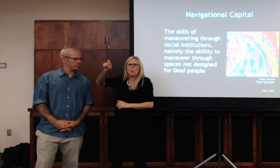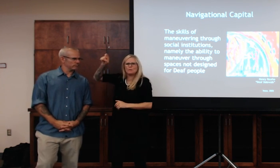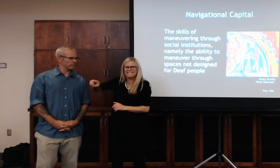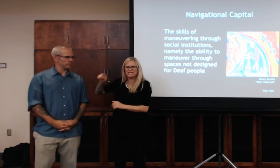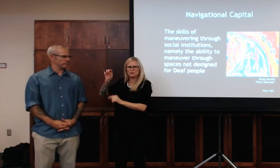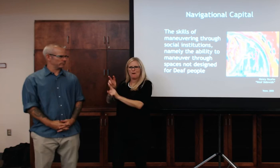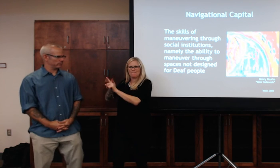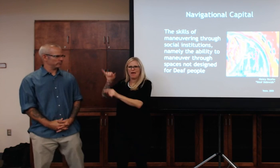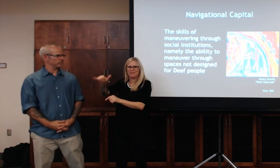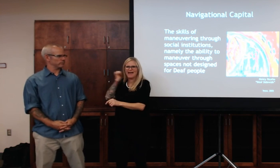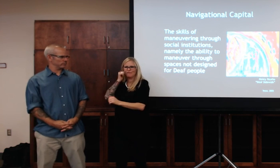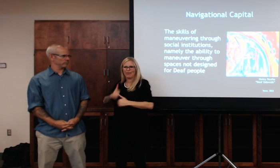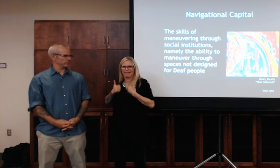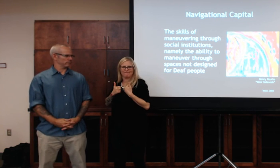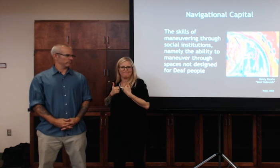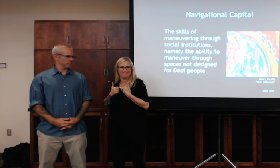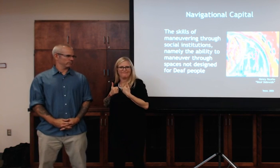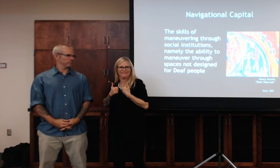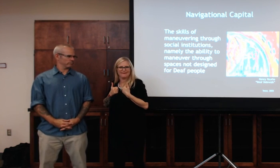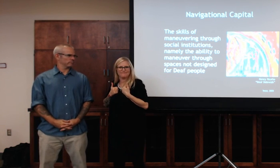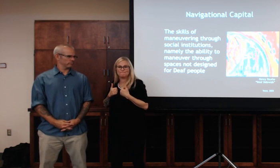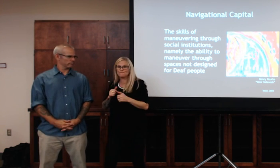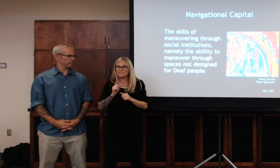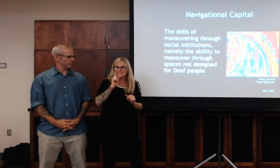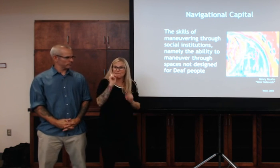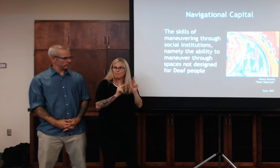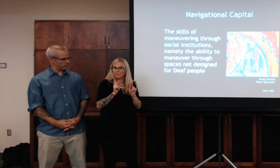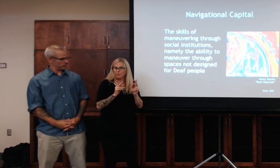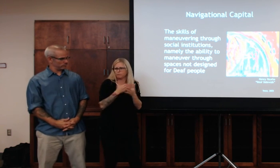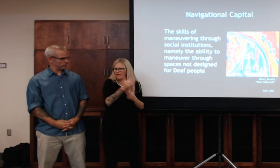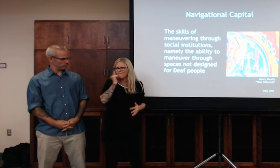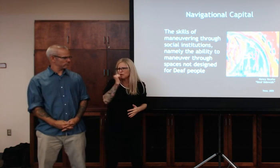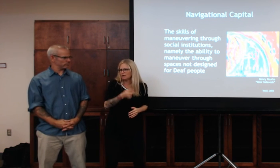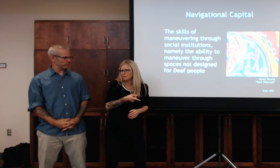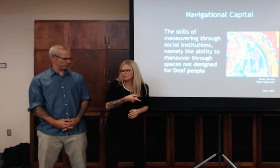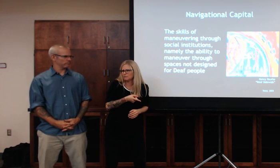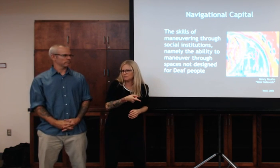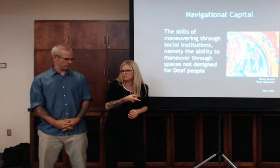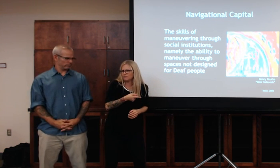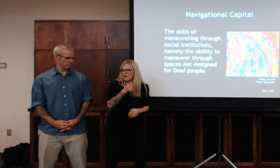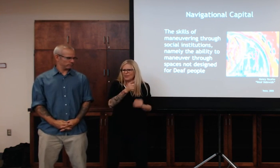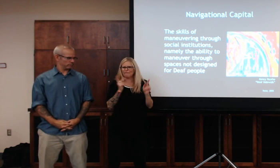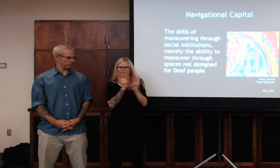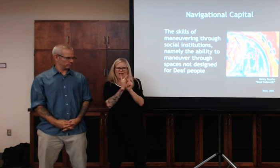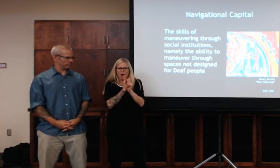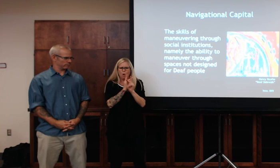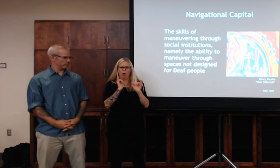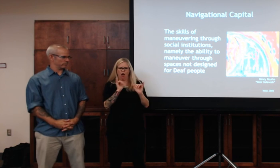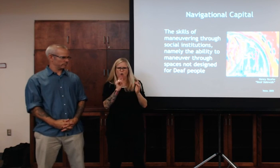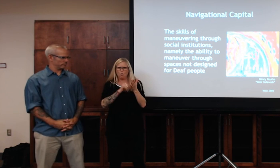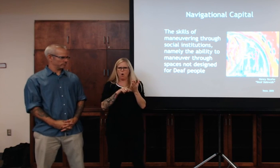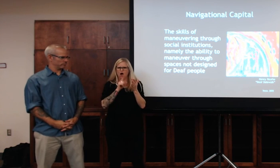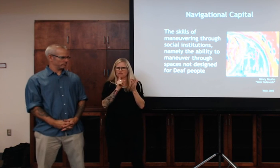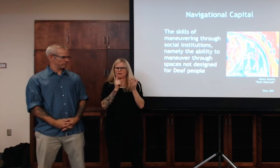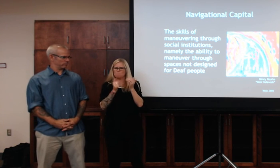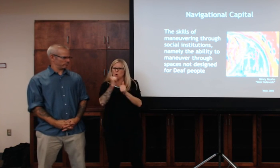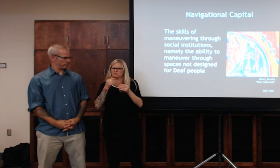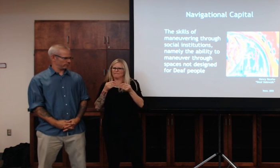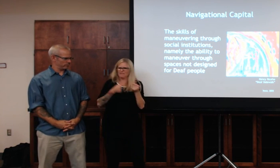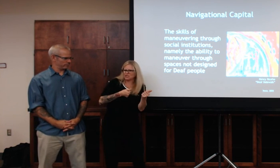don't need to apply it to their everyday life. Deaf people experience this every single day. They figure out what is the